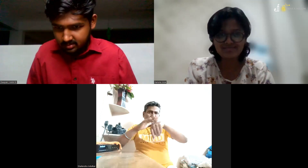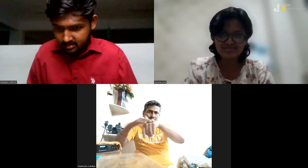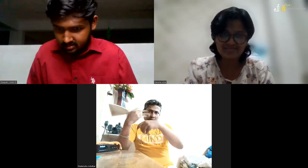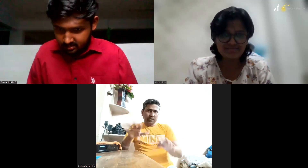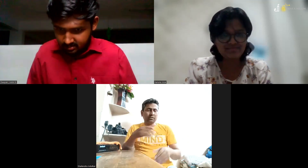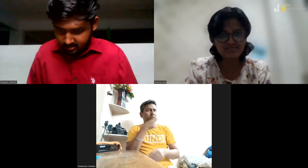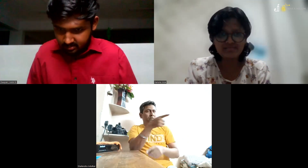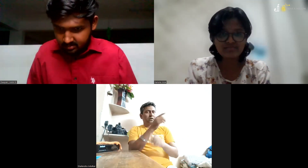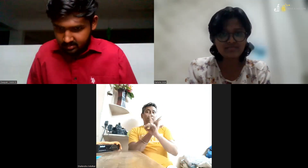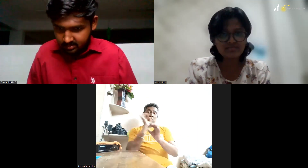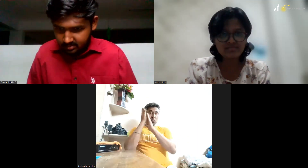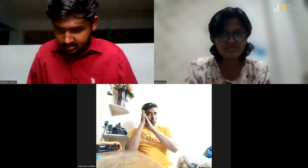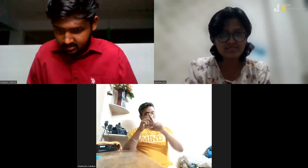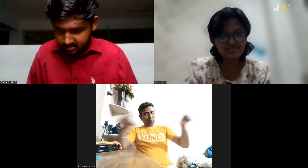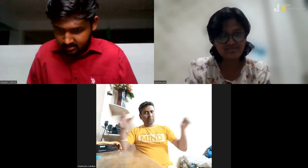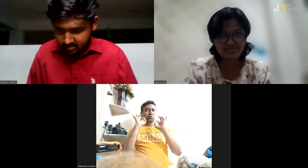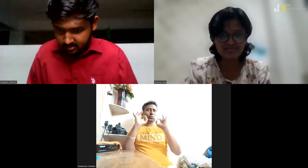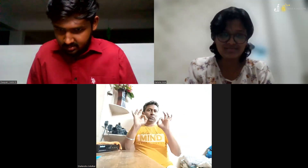of persons,